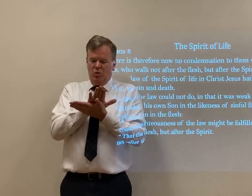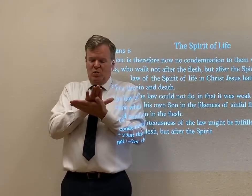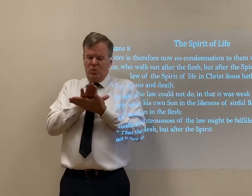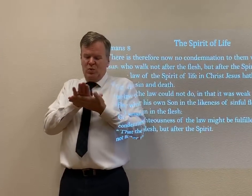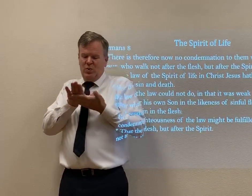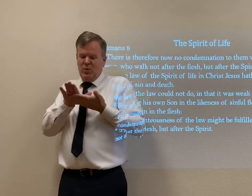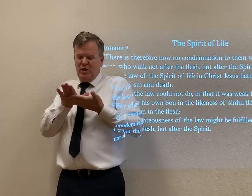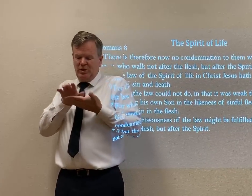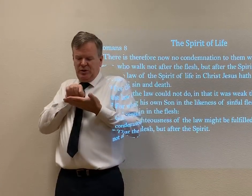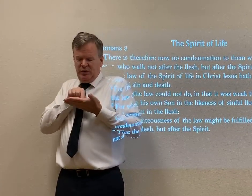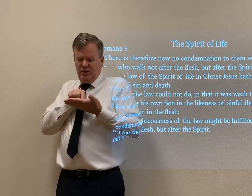Righteousness.